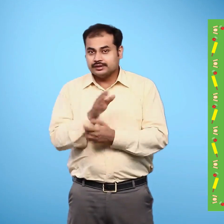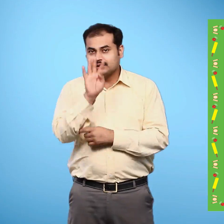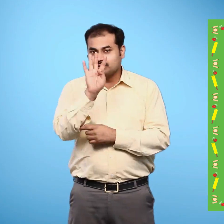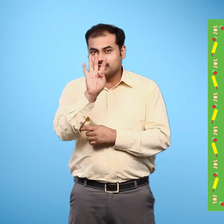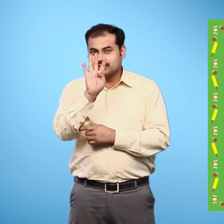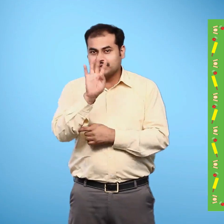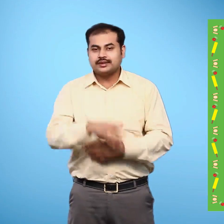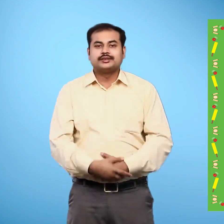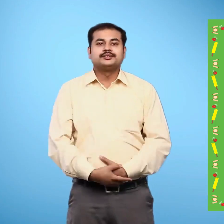4.